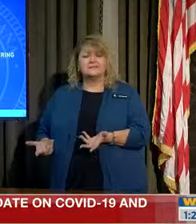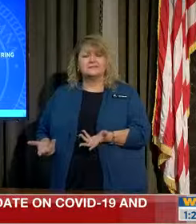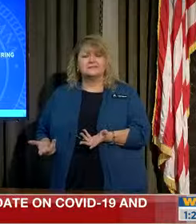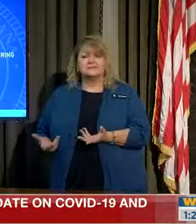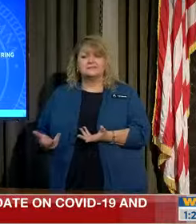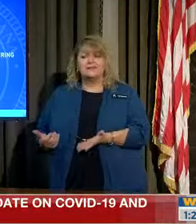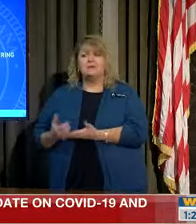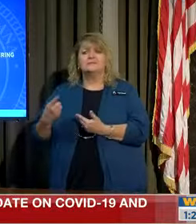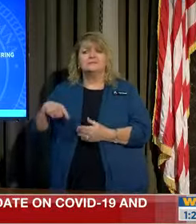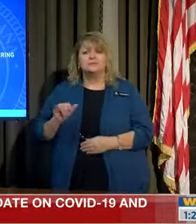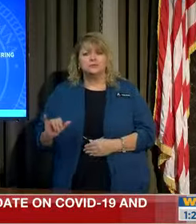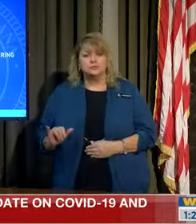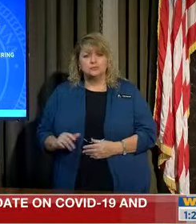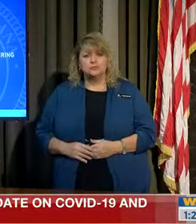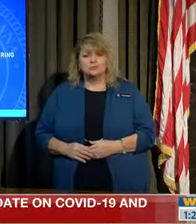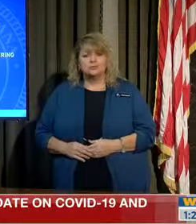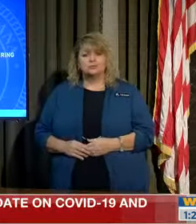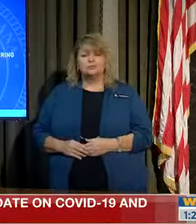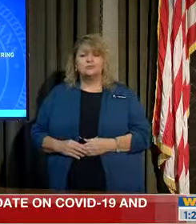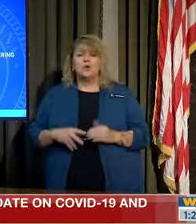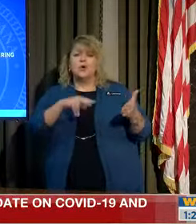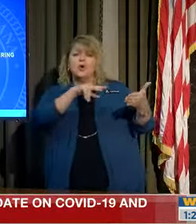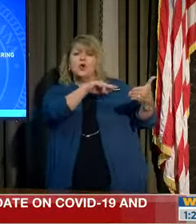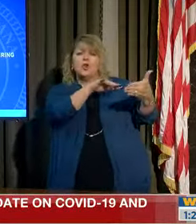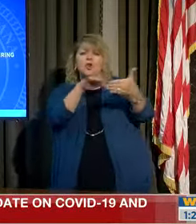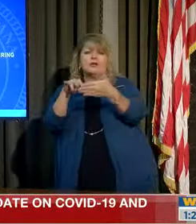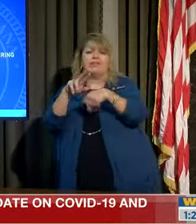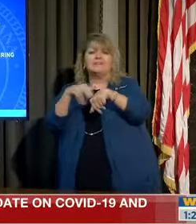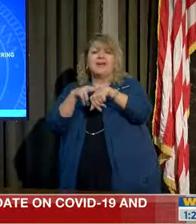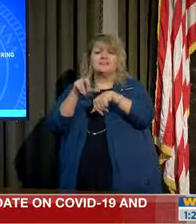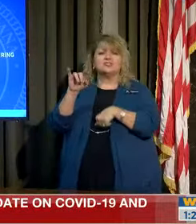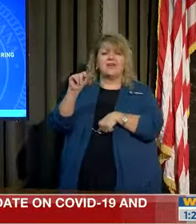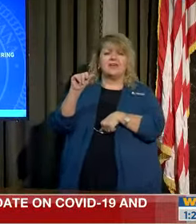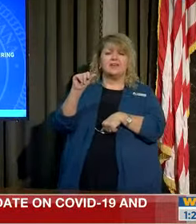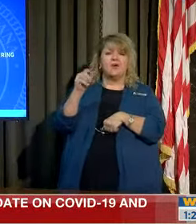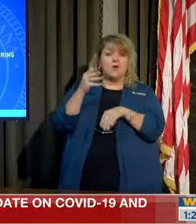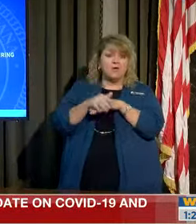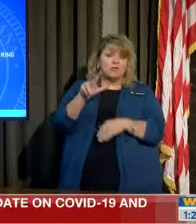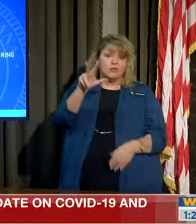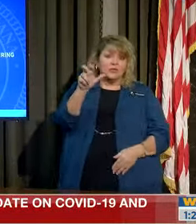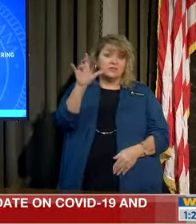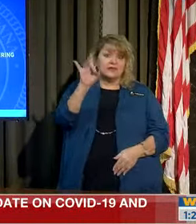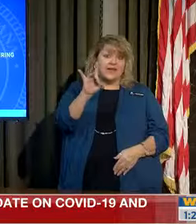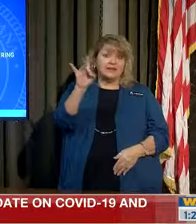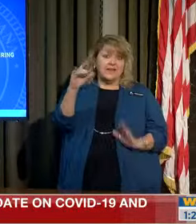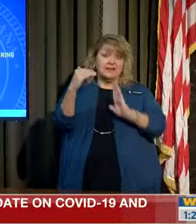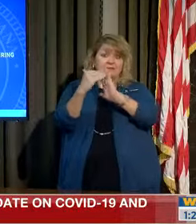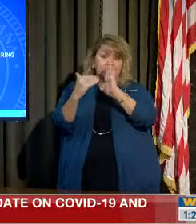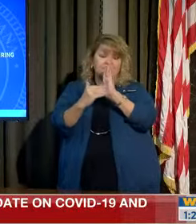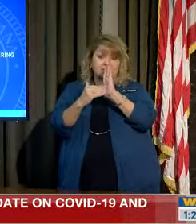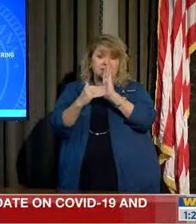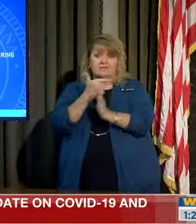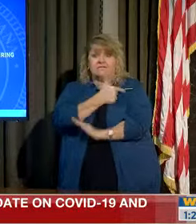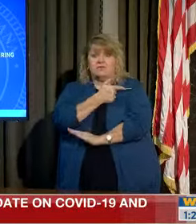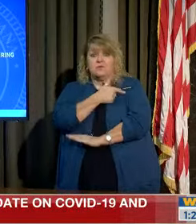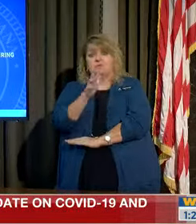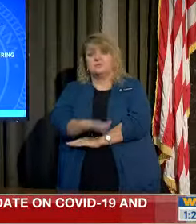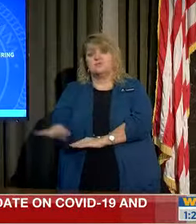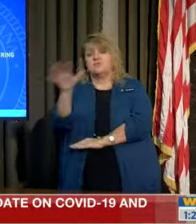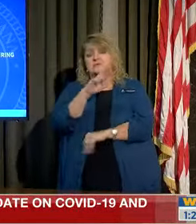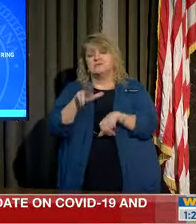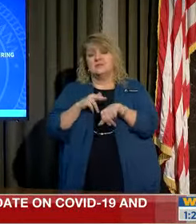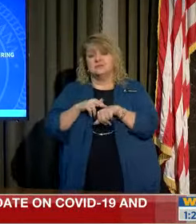to look at the accumulating data nationally. There's been now over 388 million doses of vaccine administered nationally, and